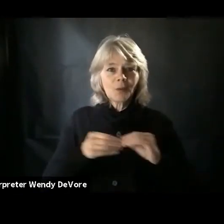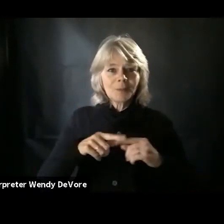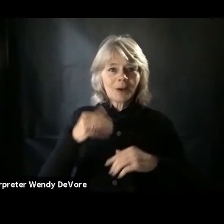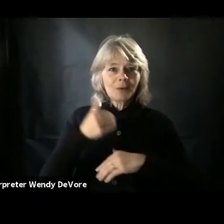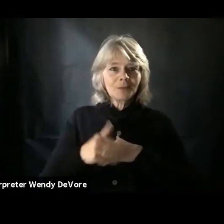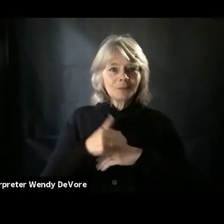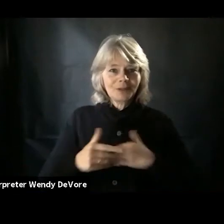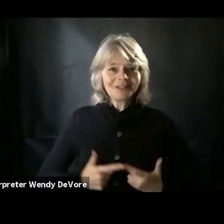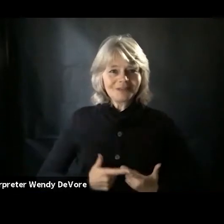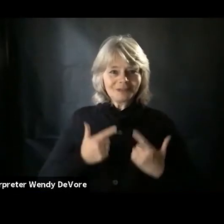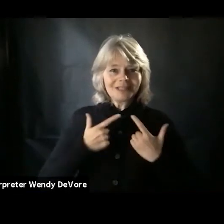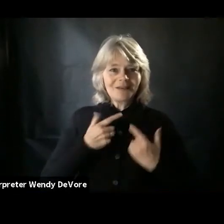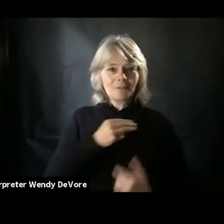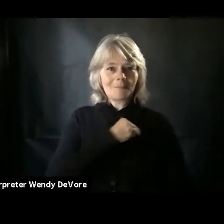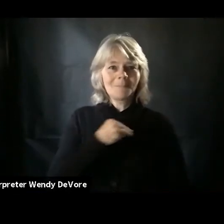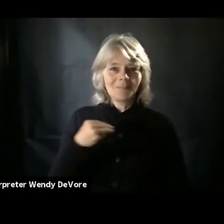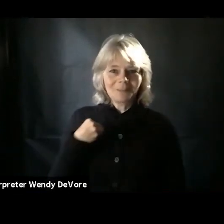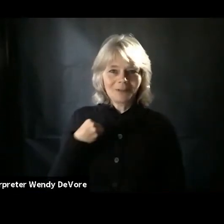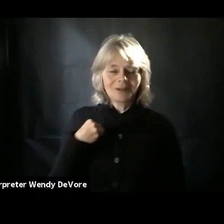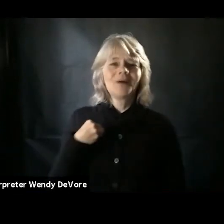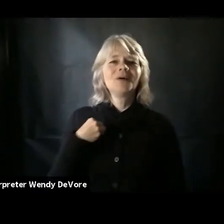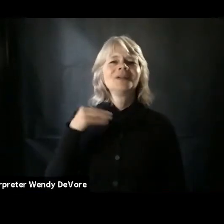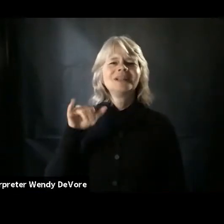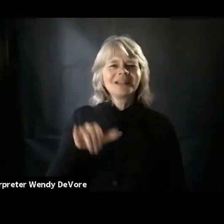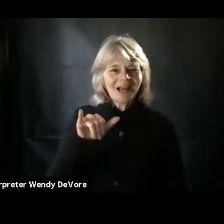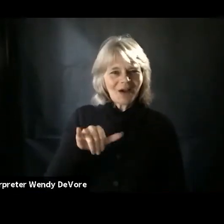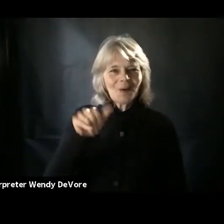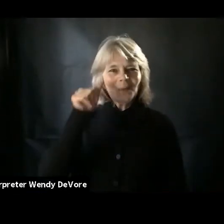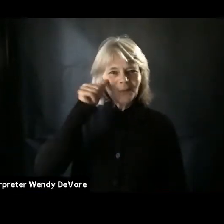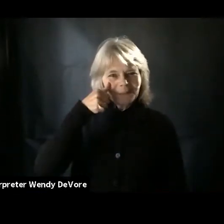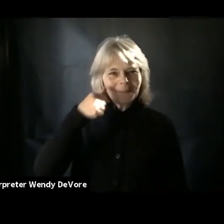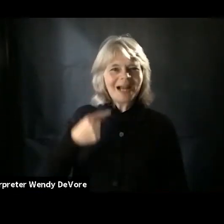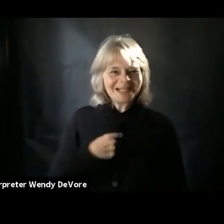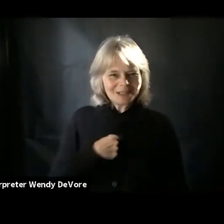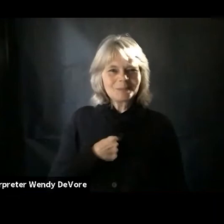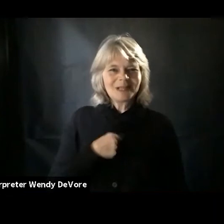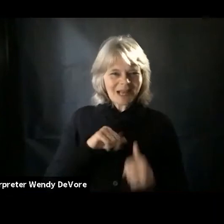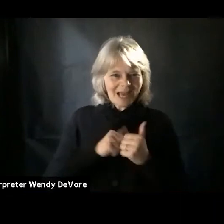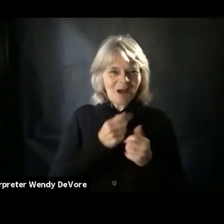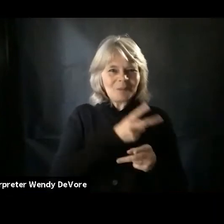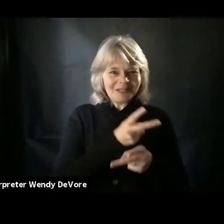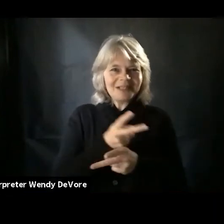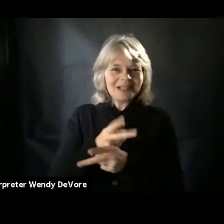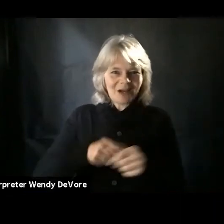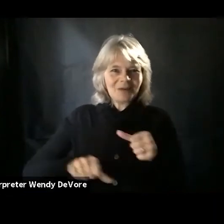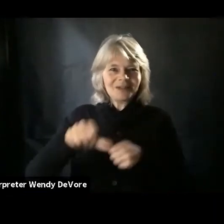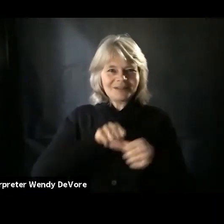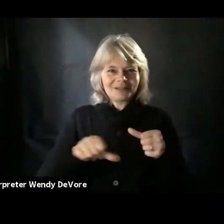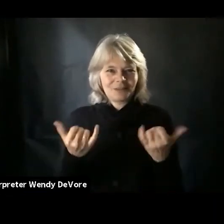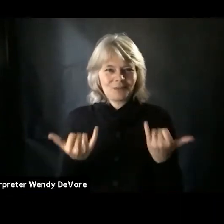member that reminded me how we can take care of one another right now.